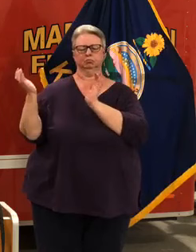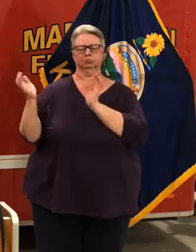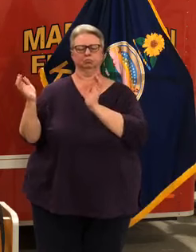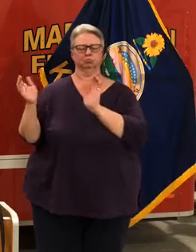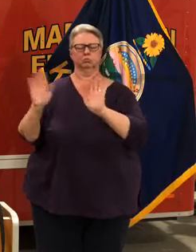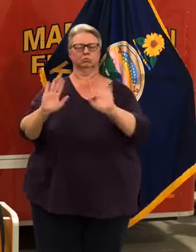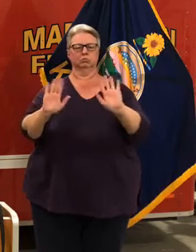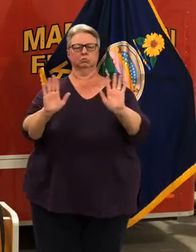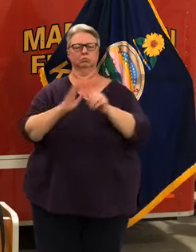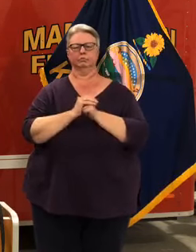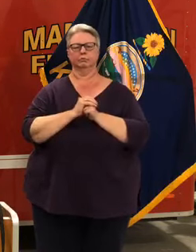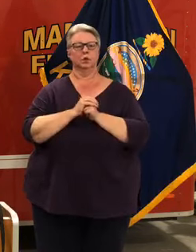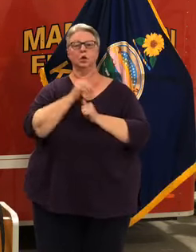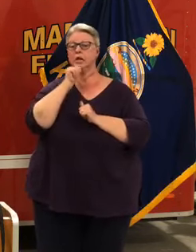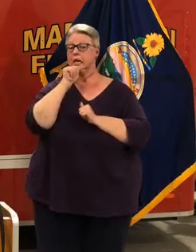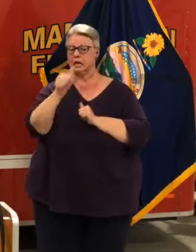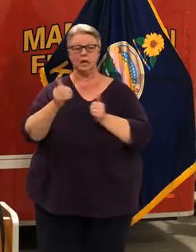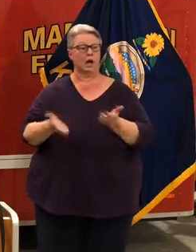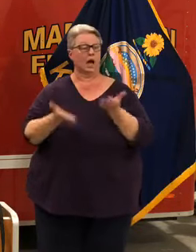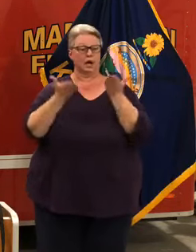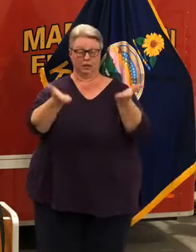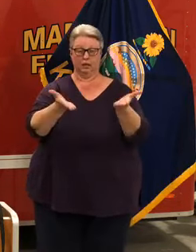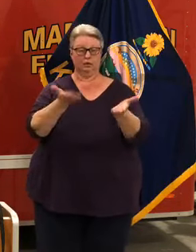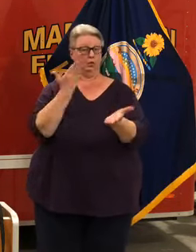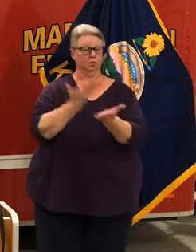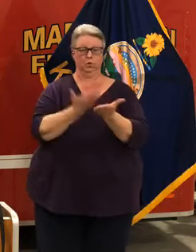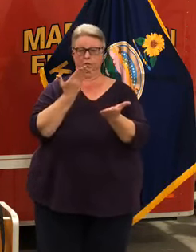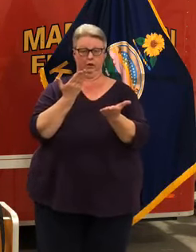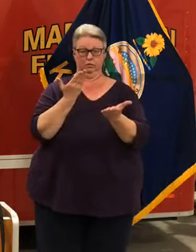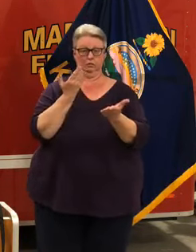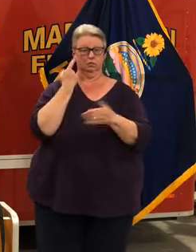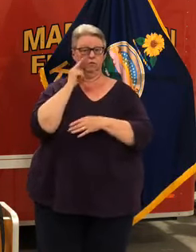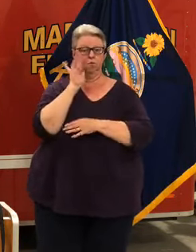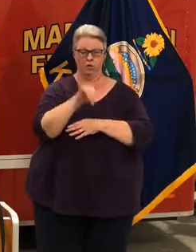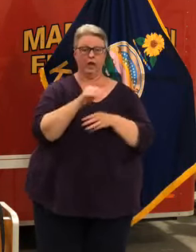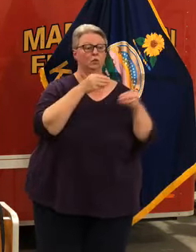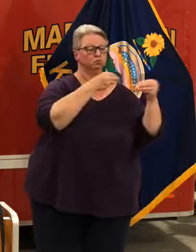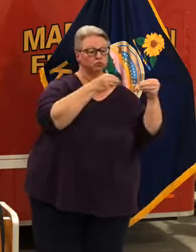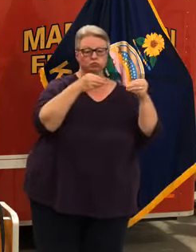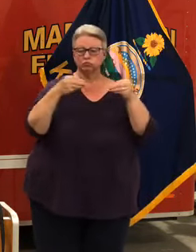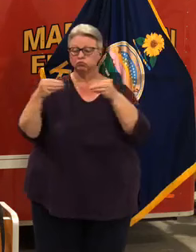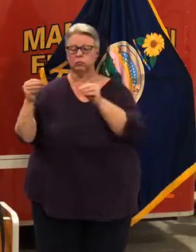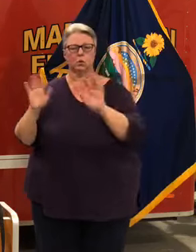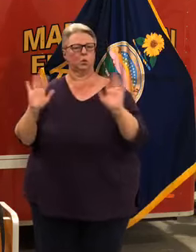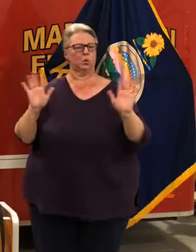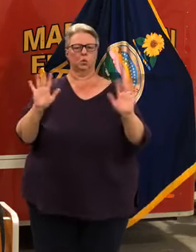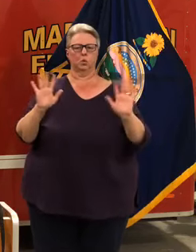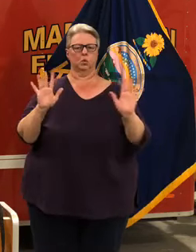not giving out permits for door-to-door salesmen, so we shouldn't be having any. That's not an essential function.